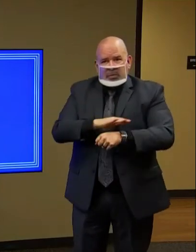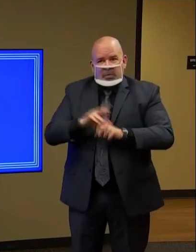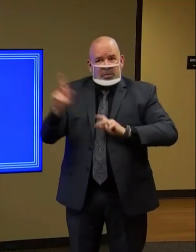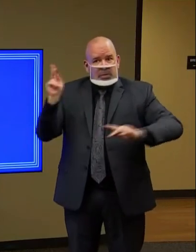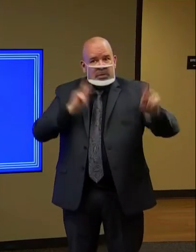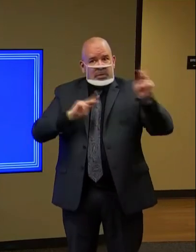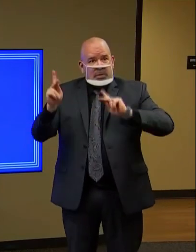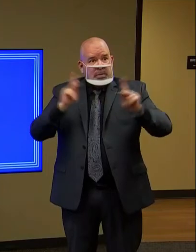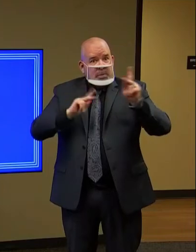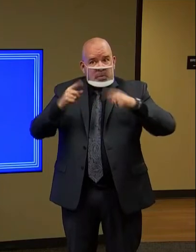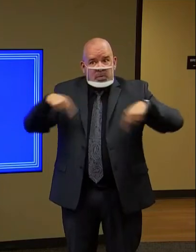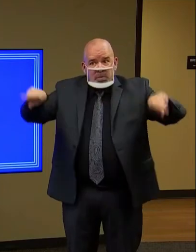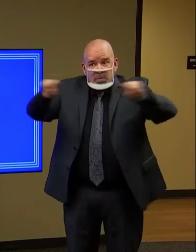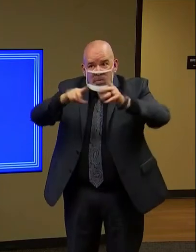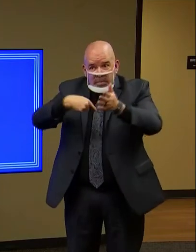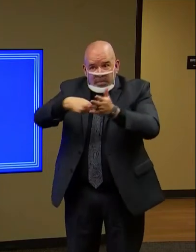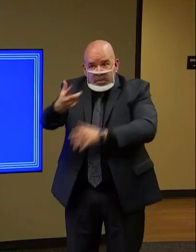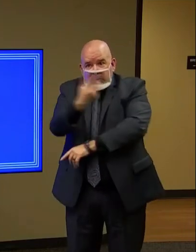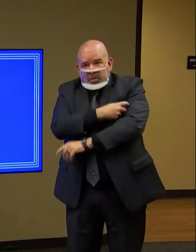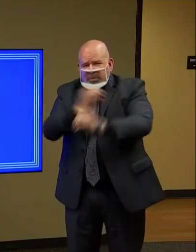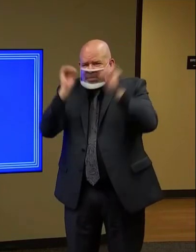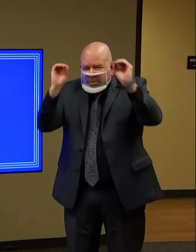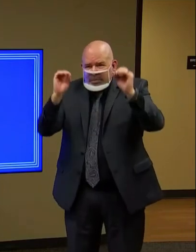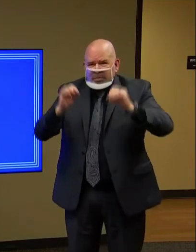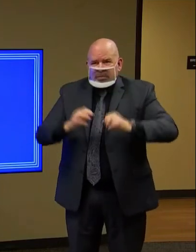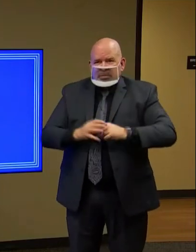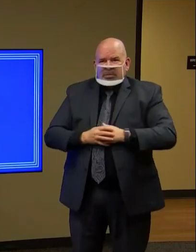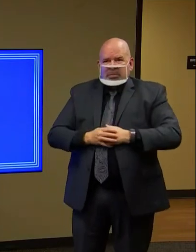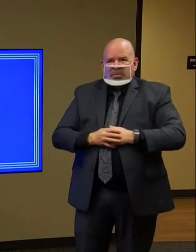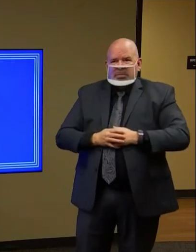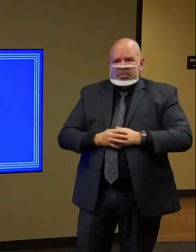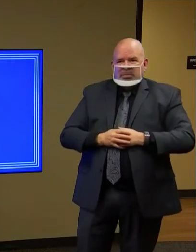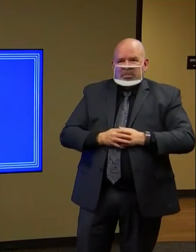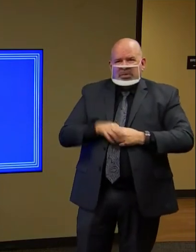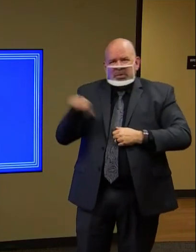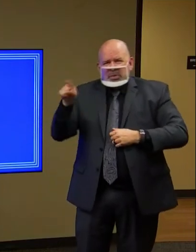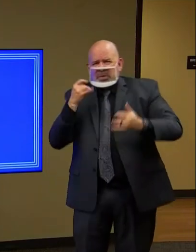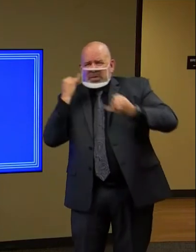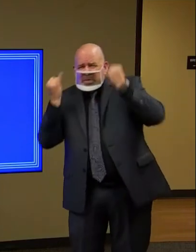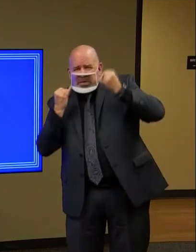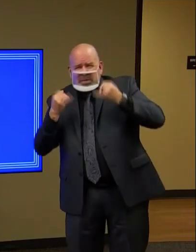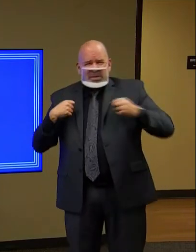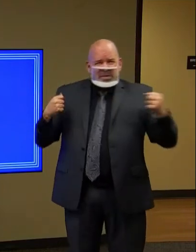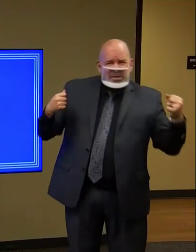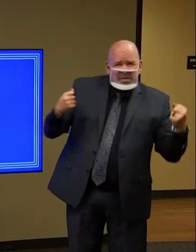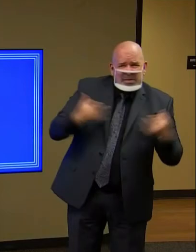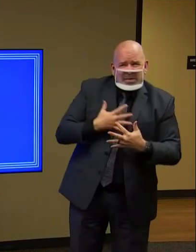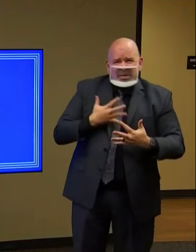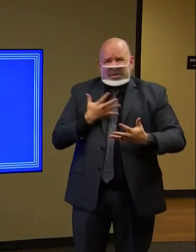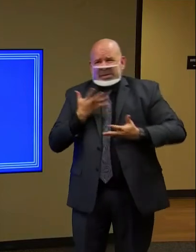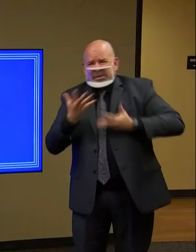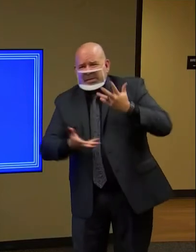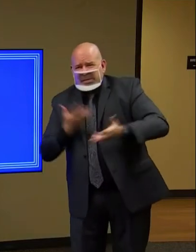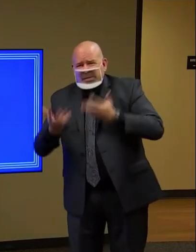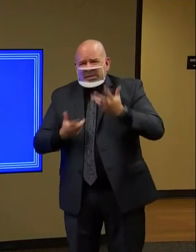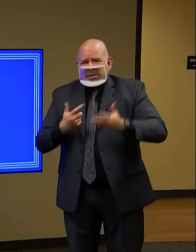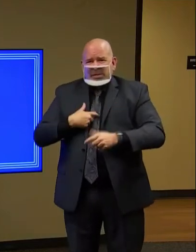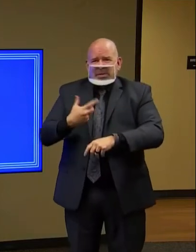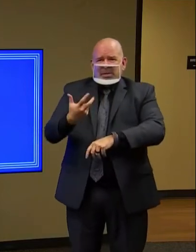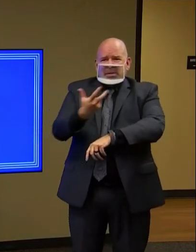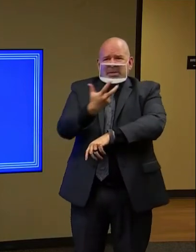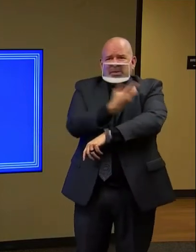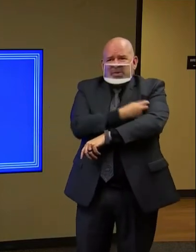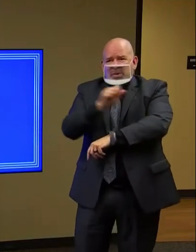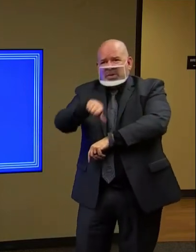People ask me, well, what is the chance of, I'm afraid to get the vaccine because I've gotten a vaccine before for something else, and